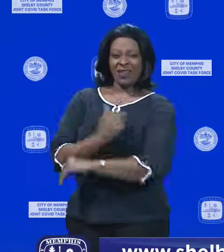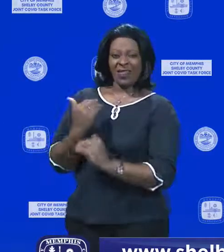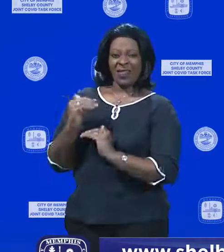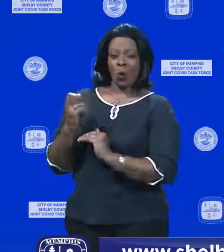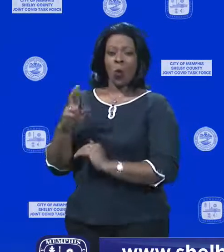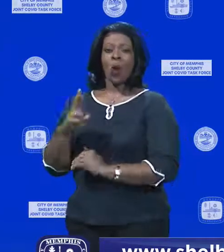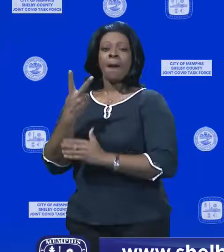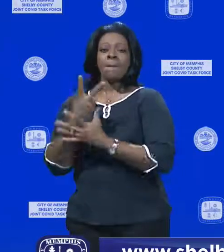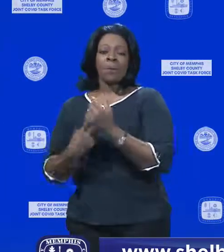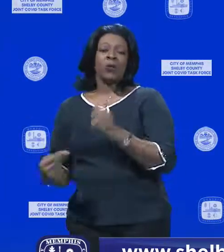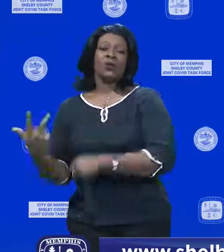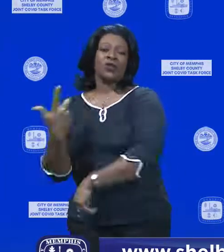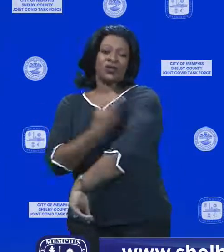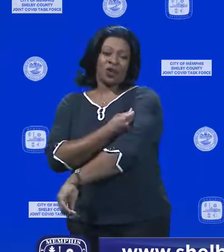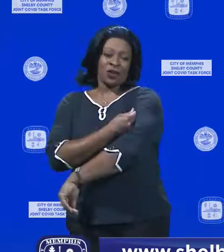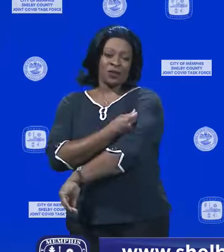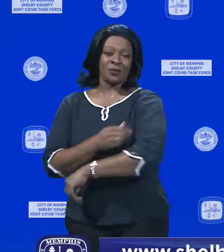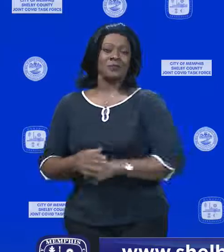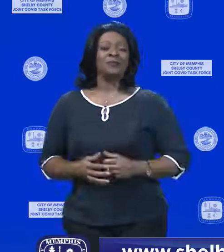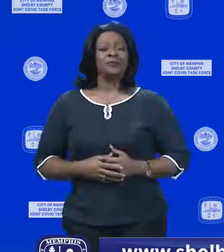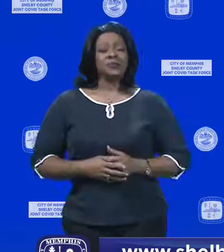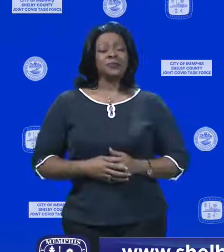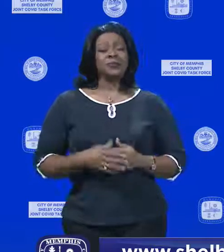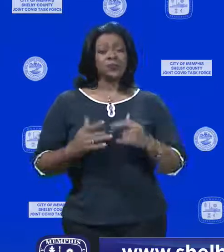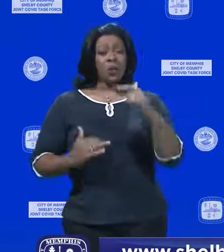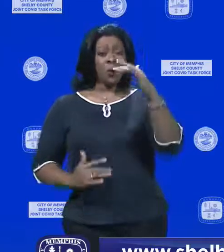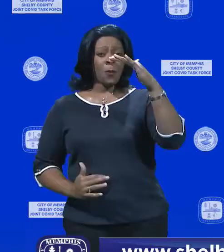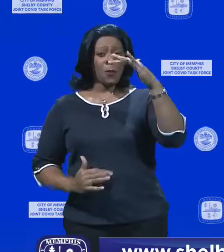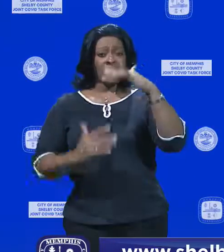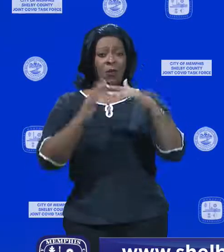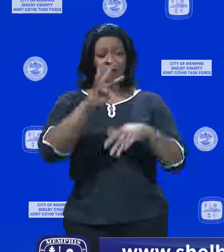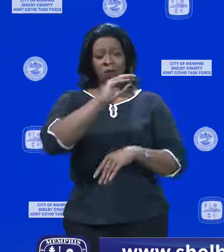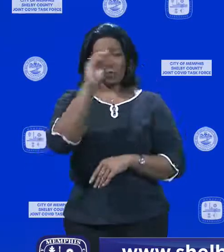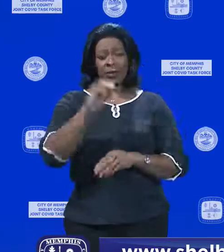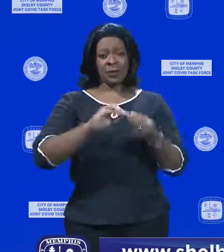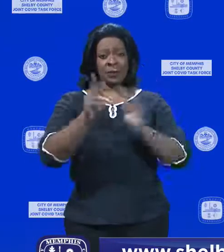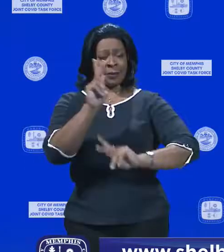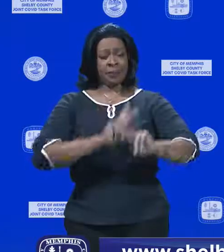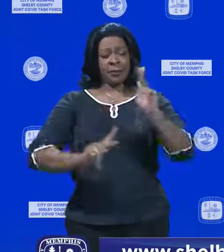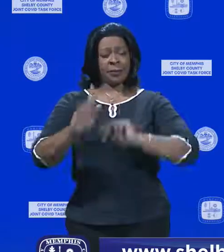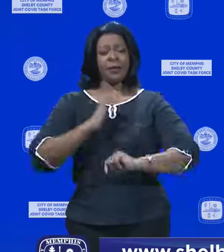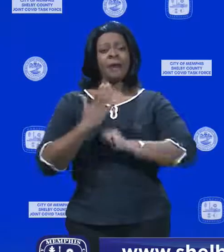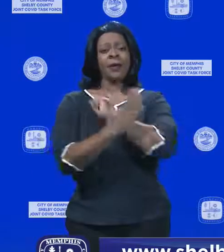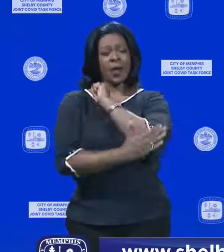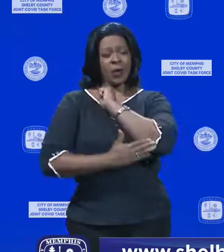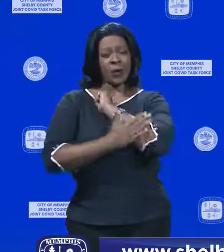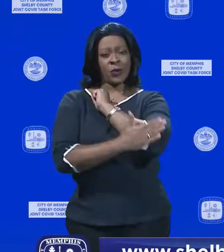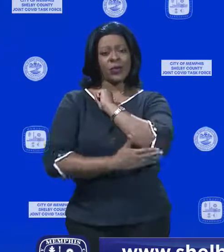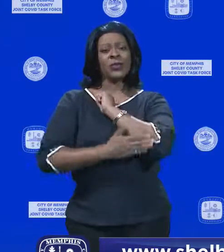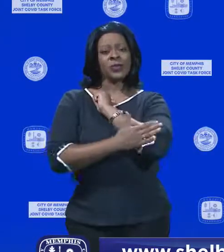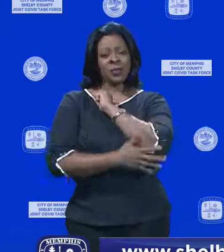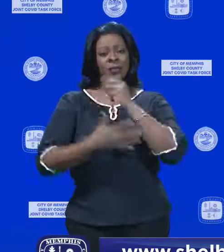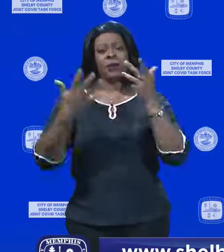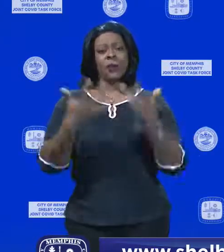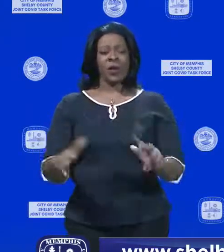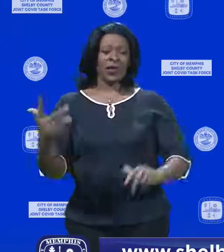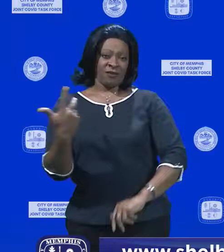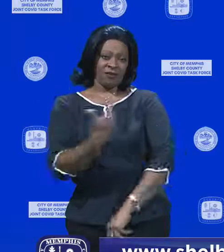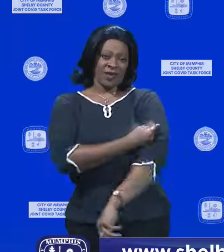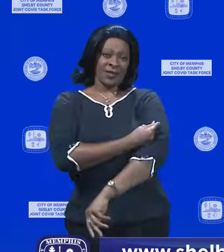or have completed a 2-shot series. We're approaching 40% of the population in the county being